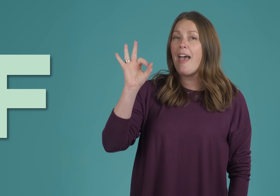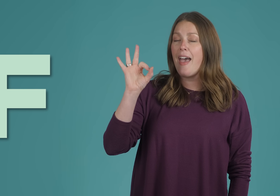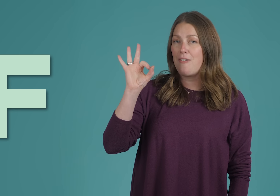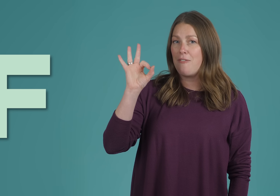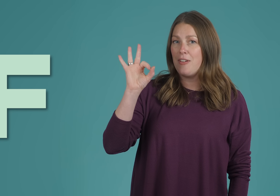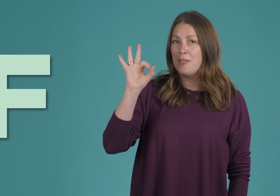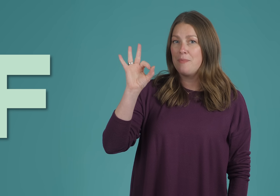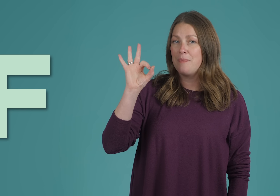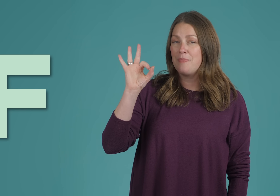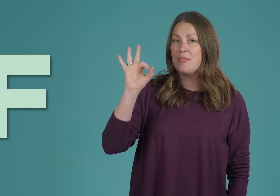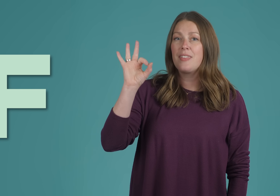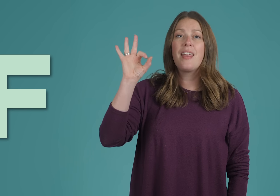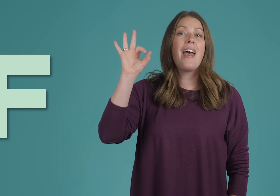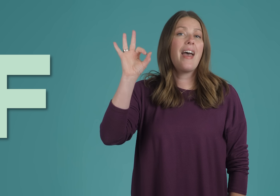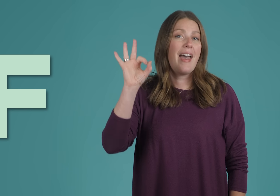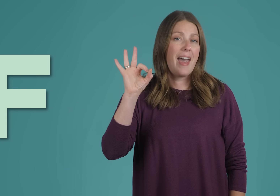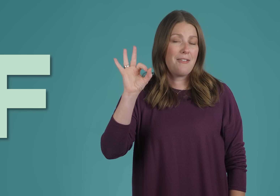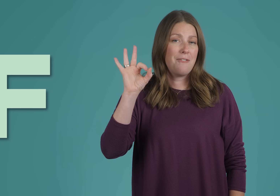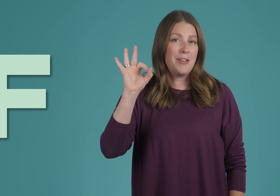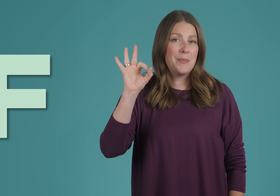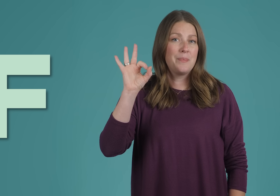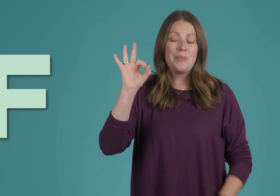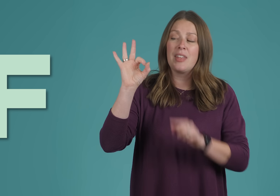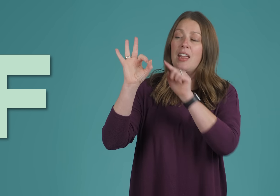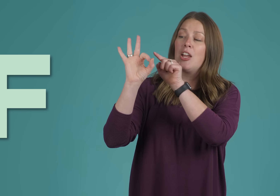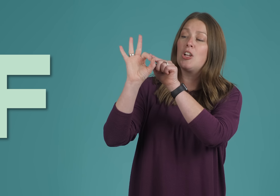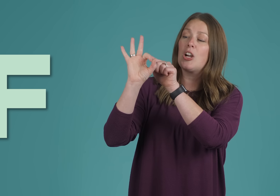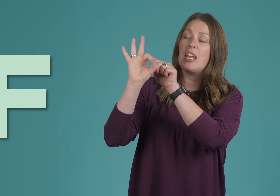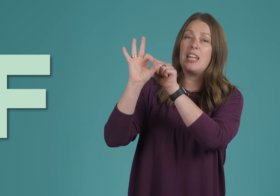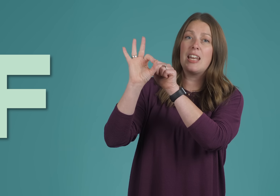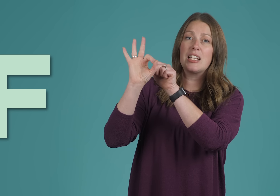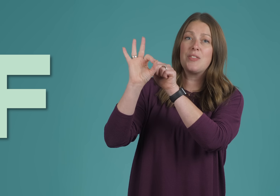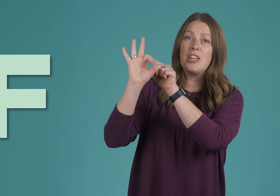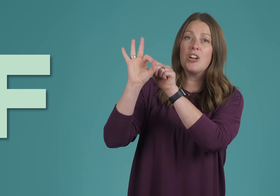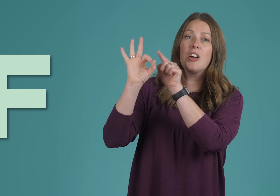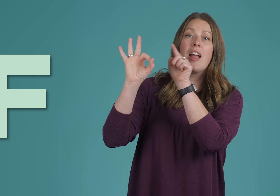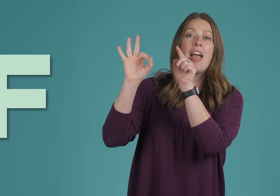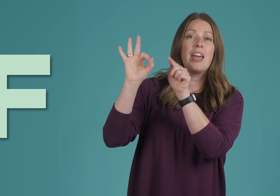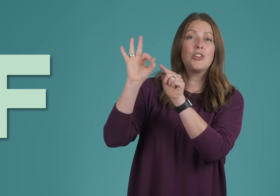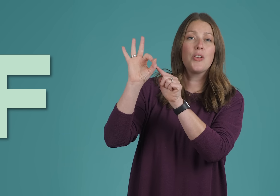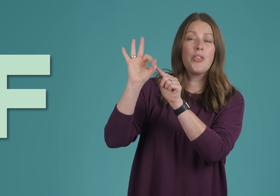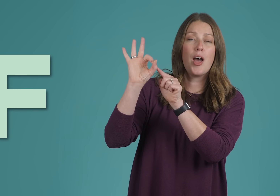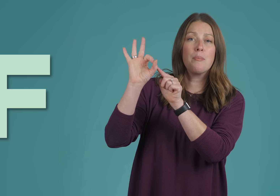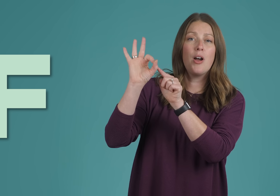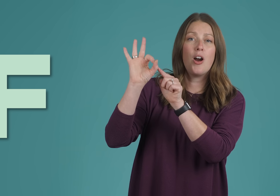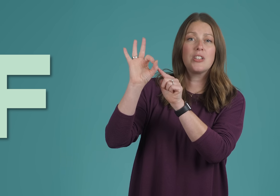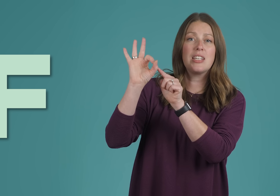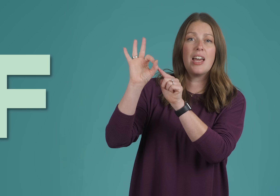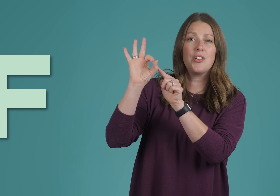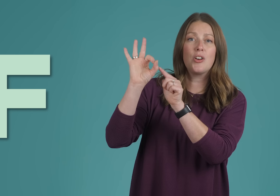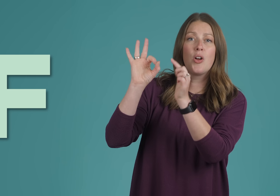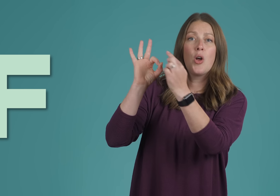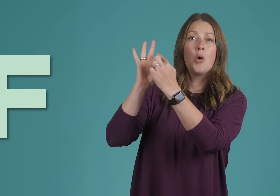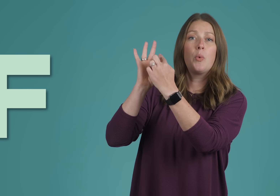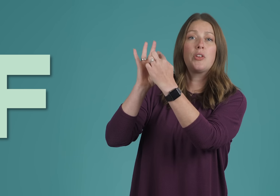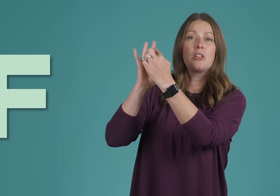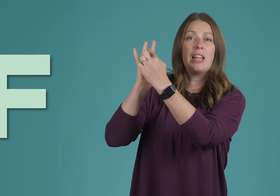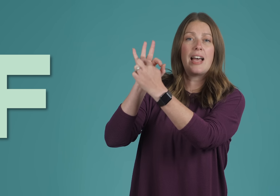F. F. Your index finger and your thumb are together with your last